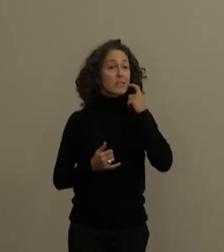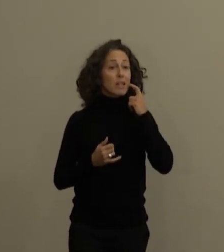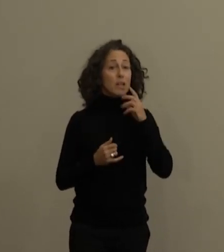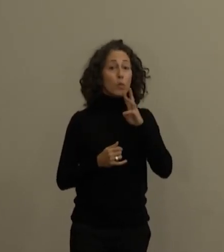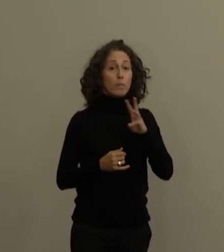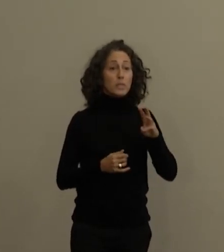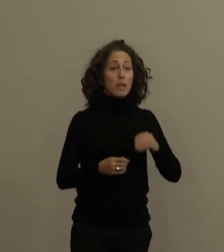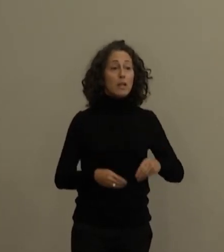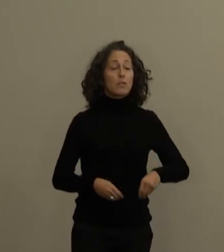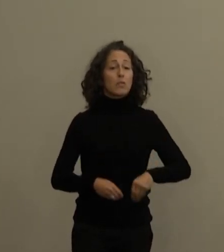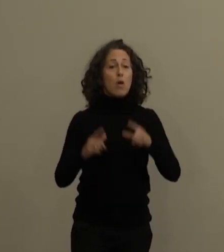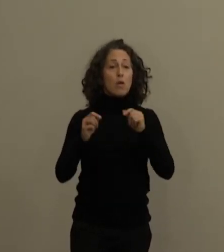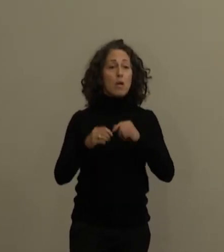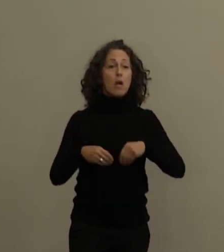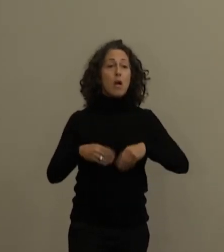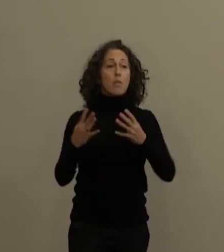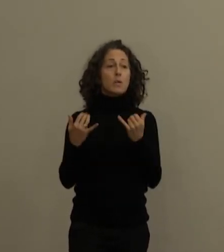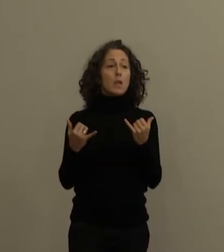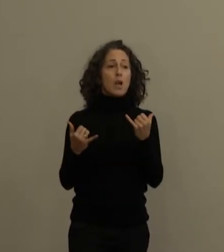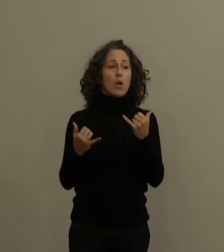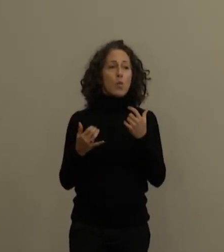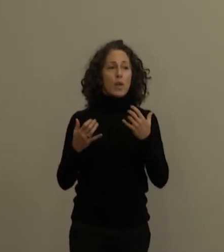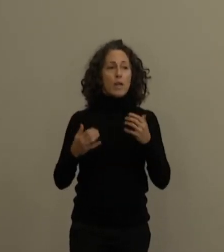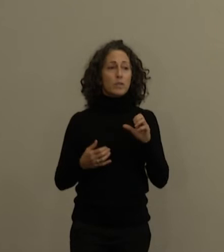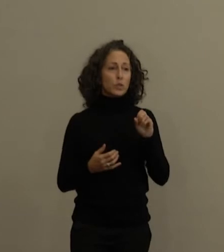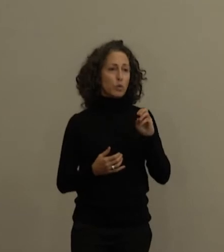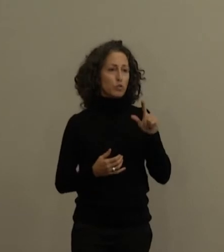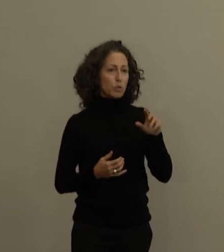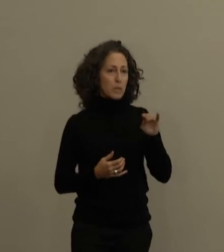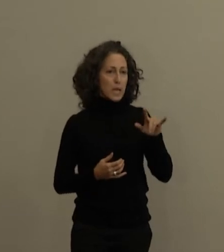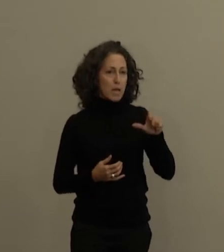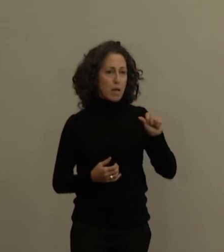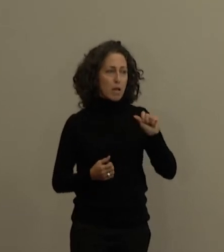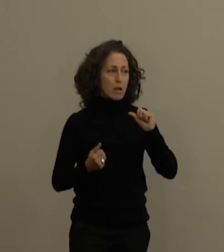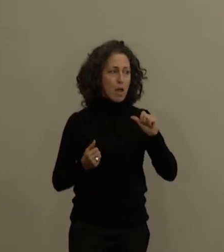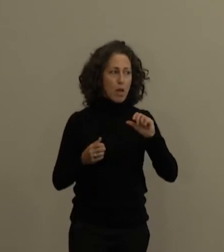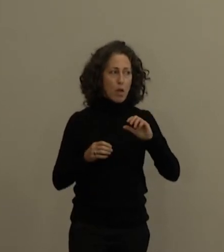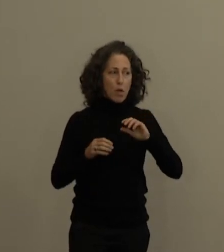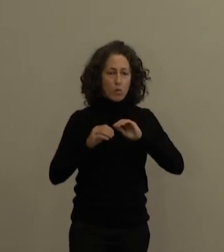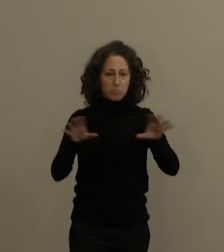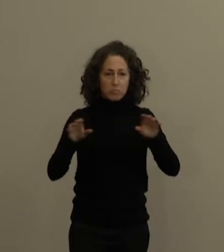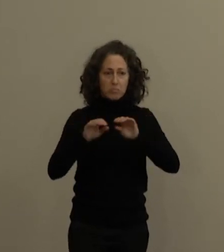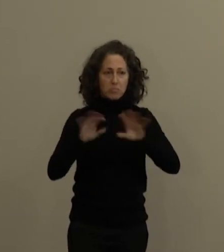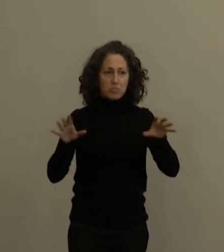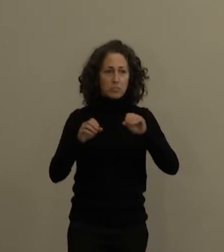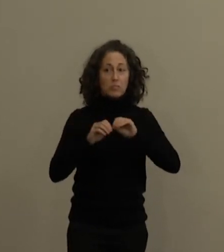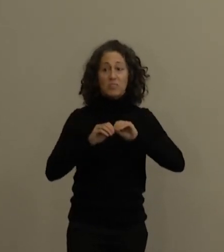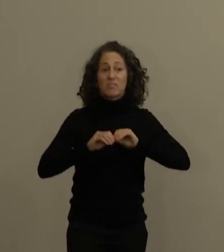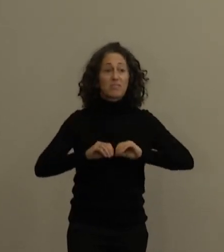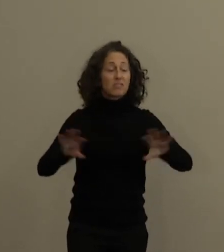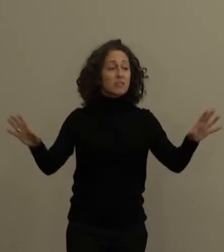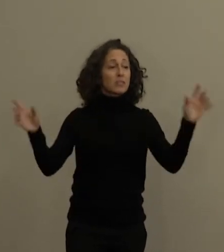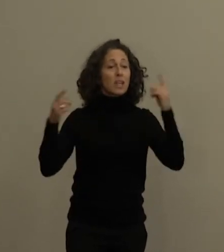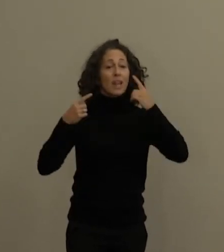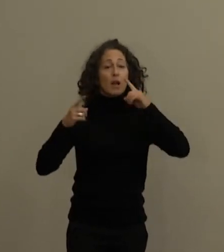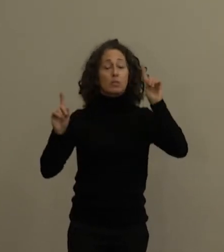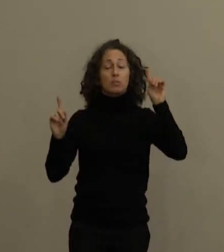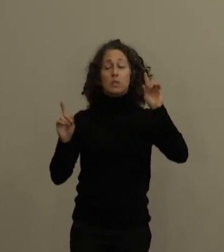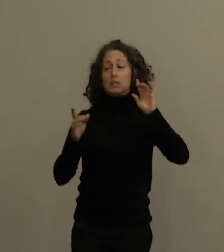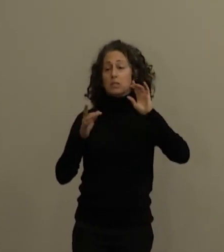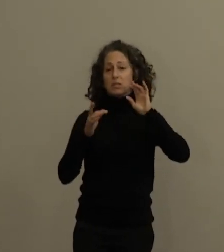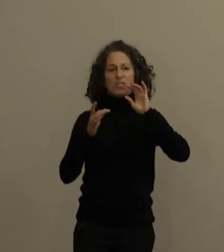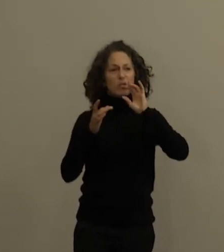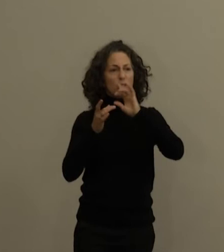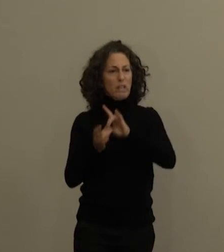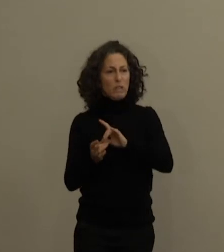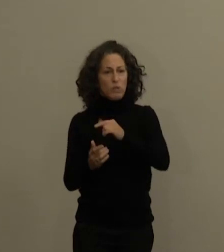will be pushing out messages via social media and the usual ways of getting out media announcements. We